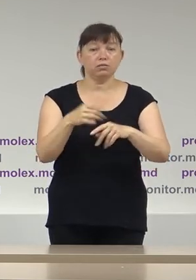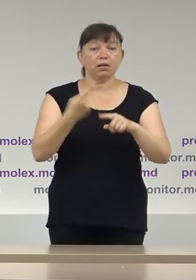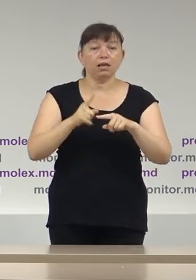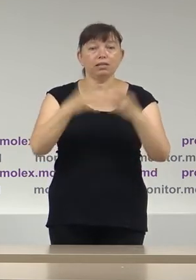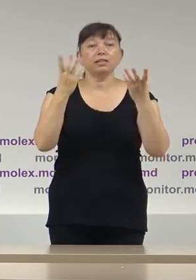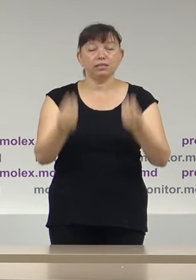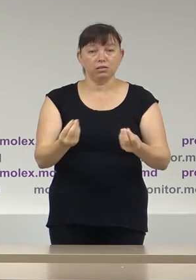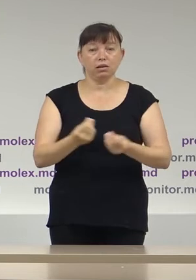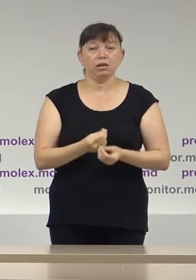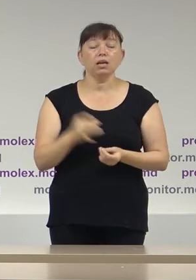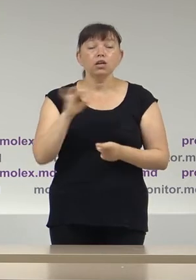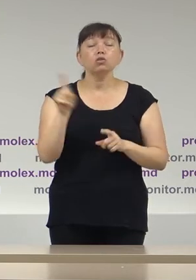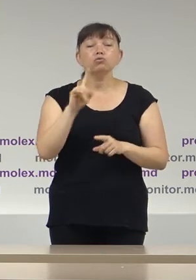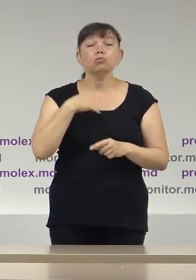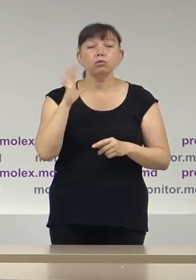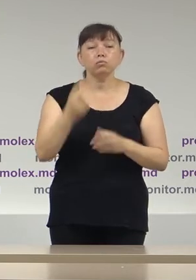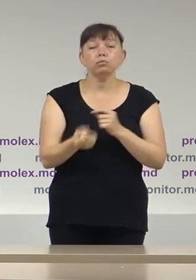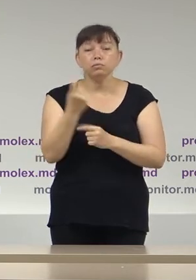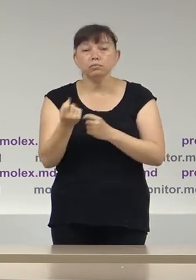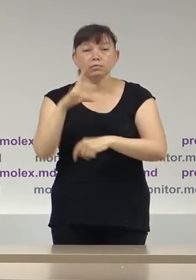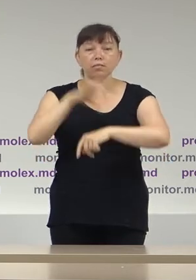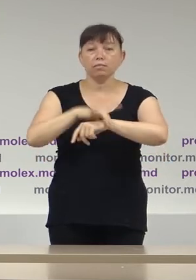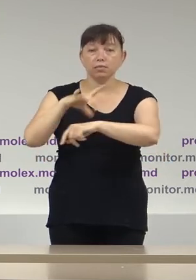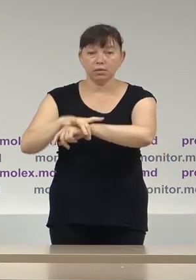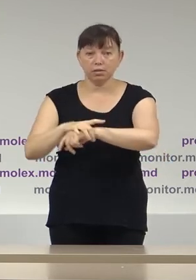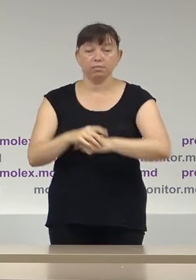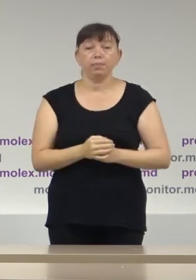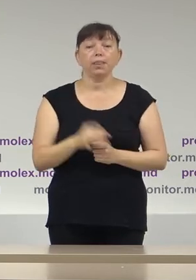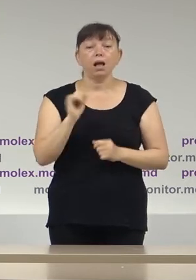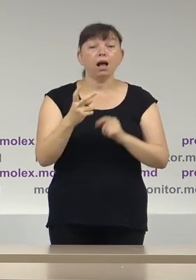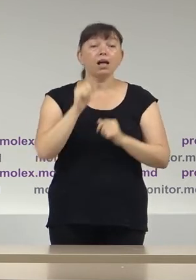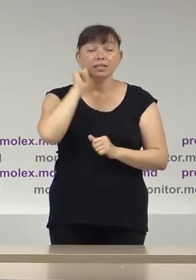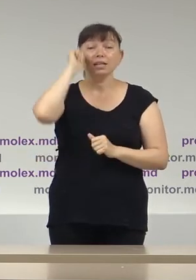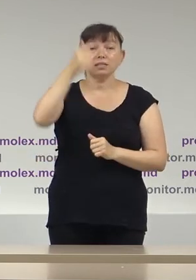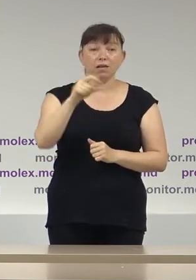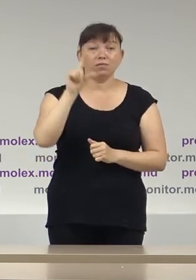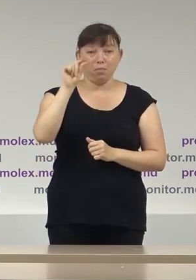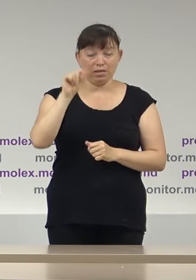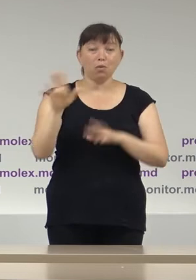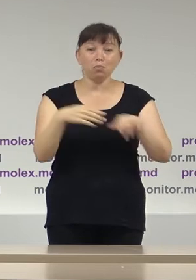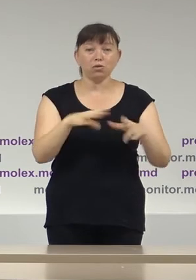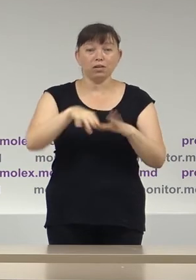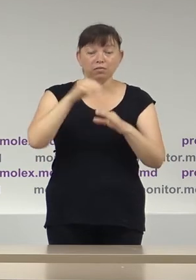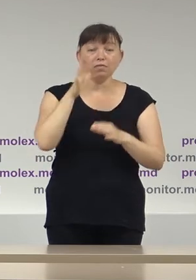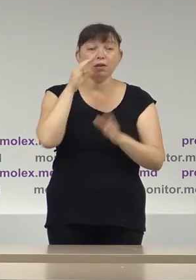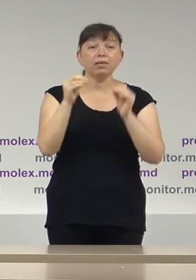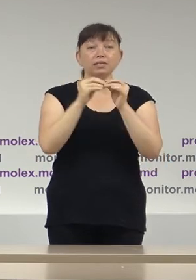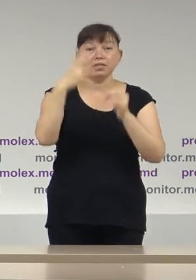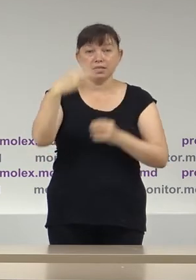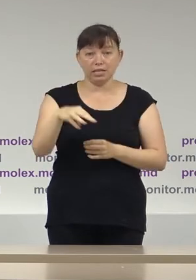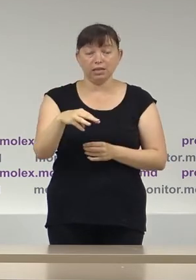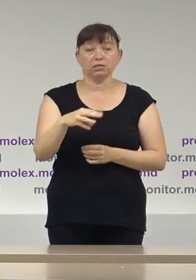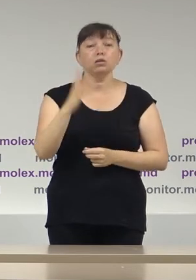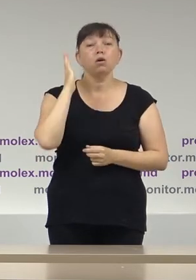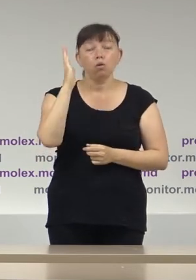to monitor how the election day will unfold and the findings that we'll have in that regard.